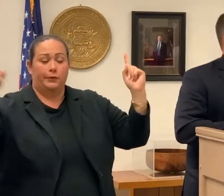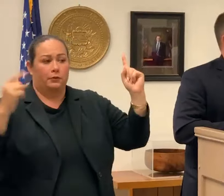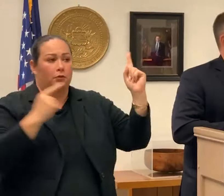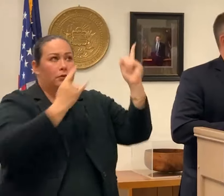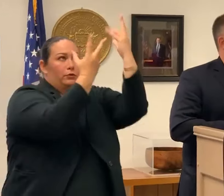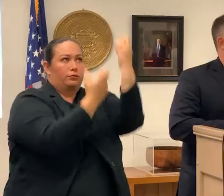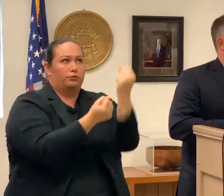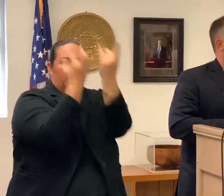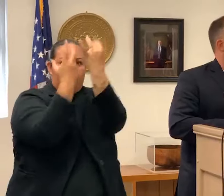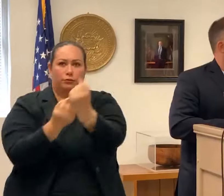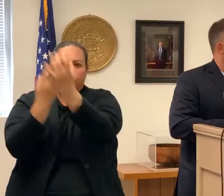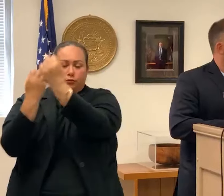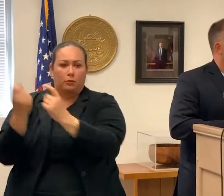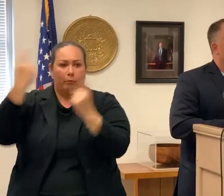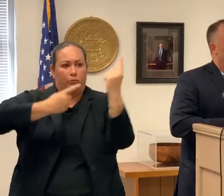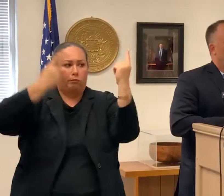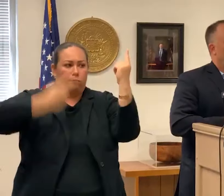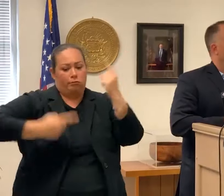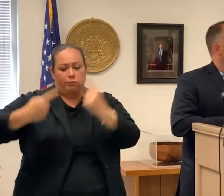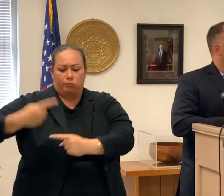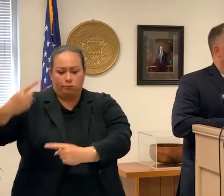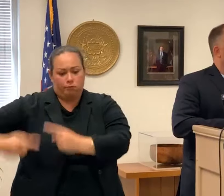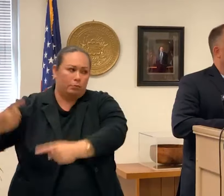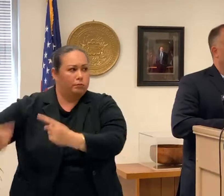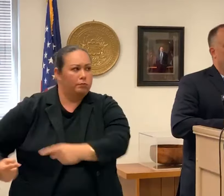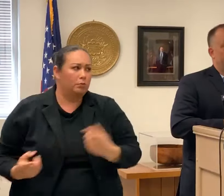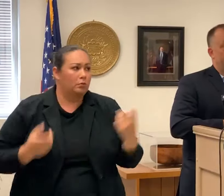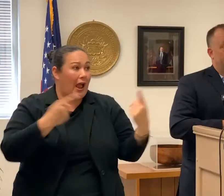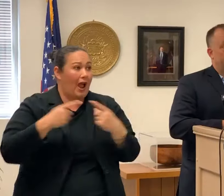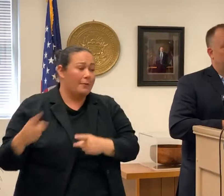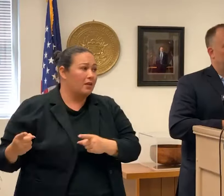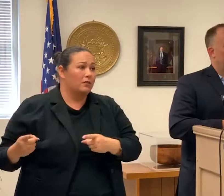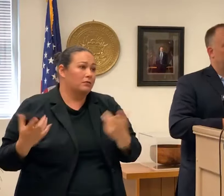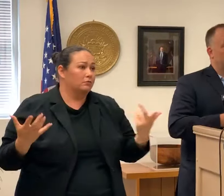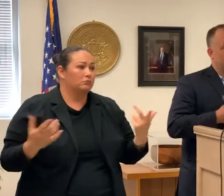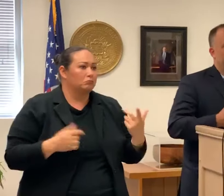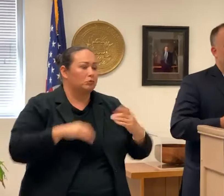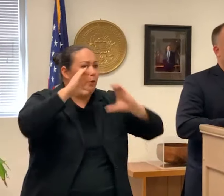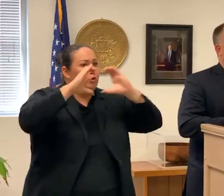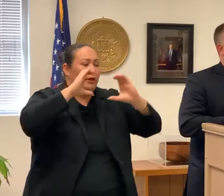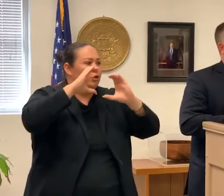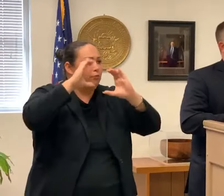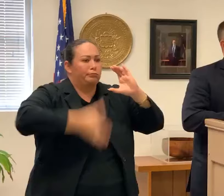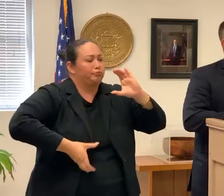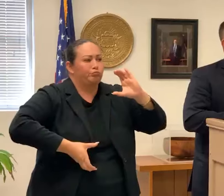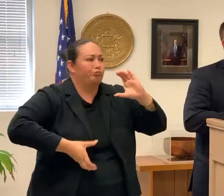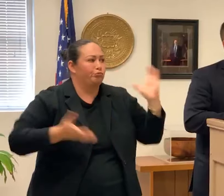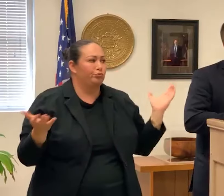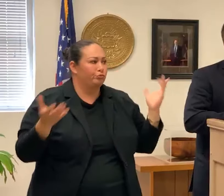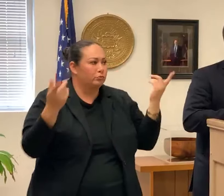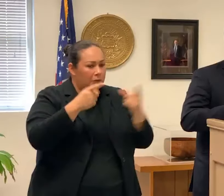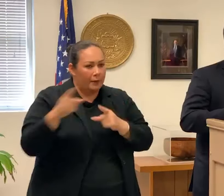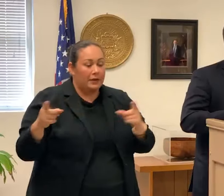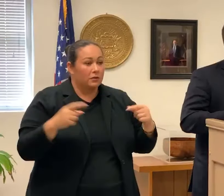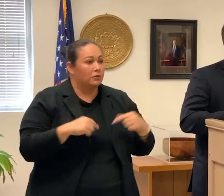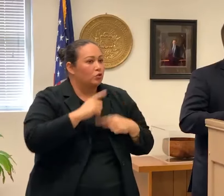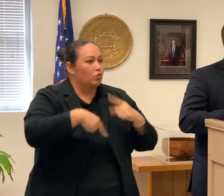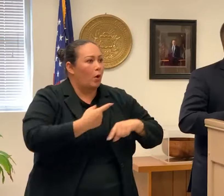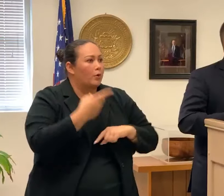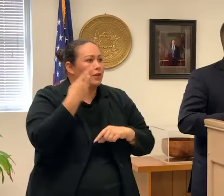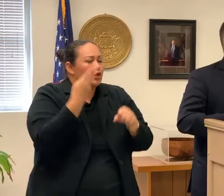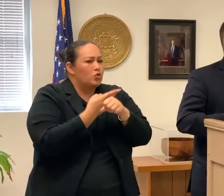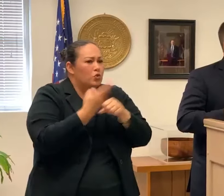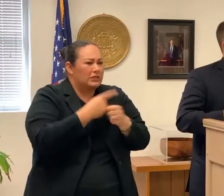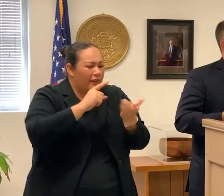one of the realities. And as you know, we've gone to great pains now to assess everything. And that's when we use the word